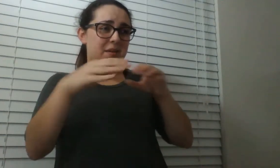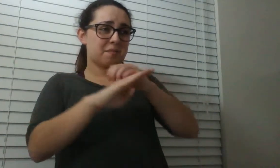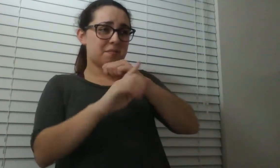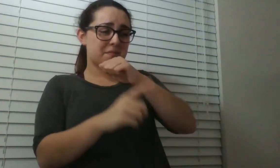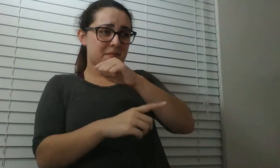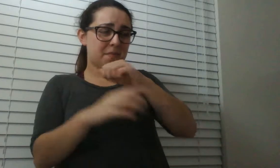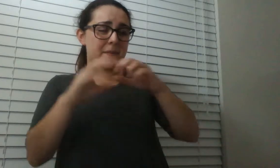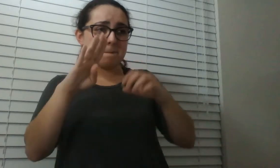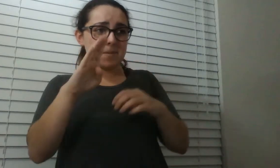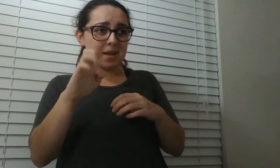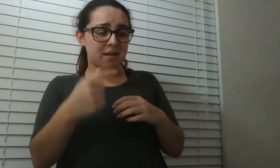There it is.